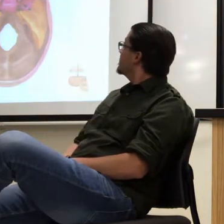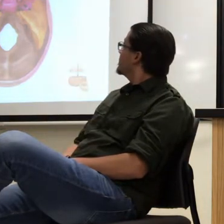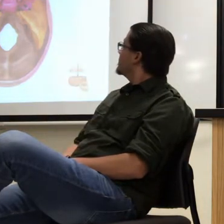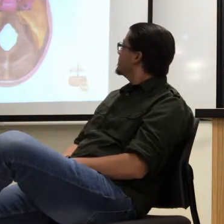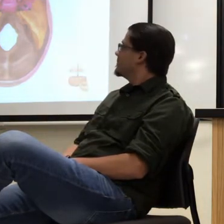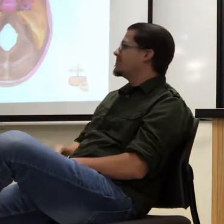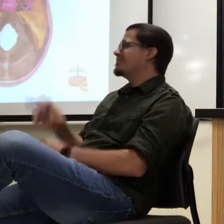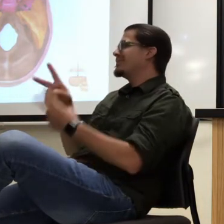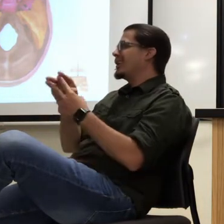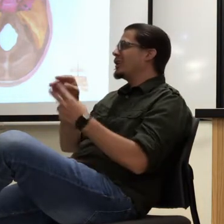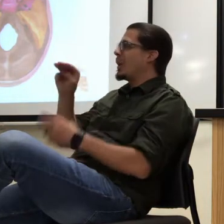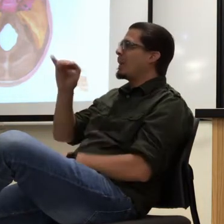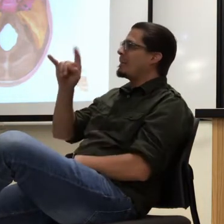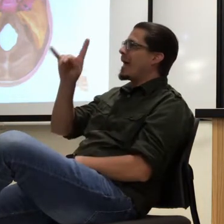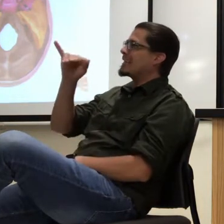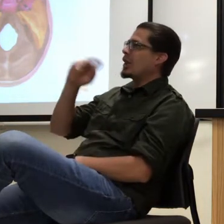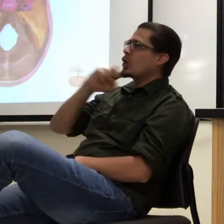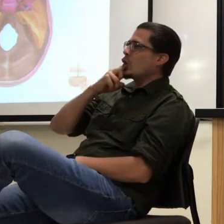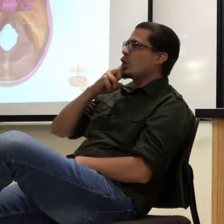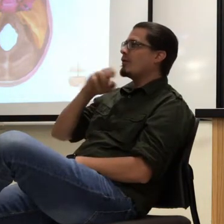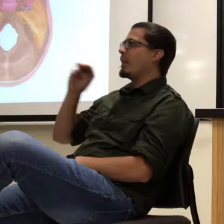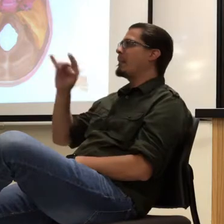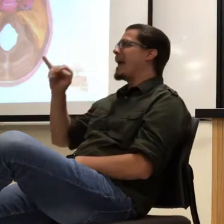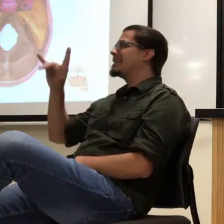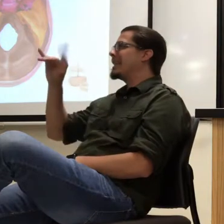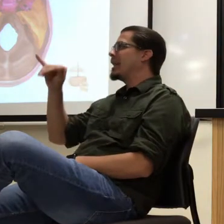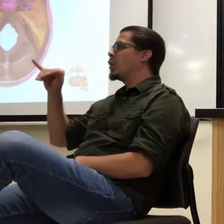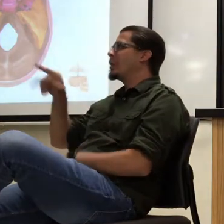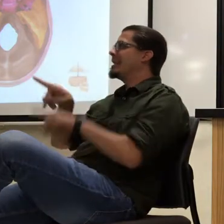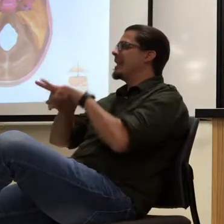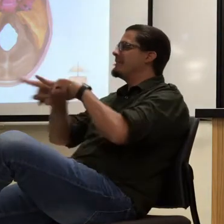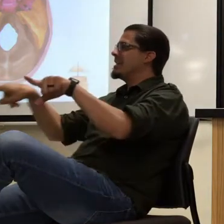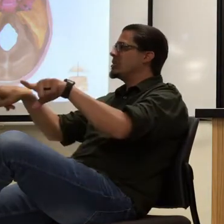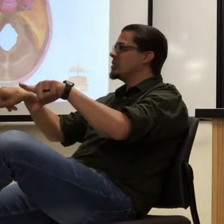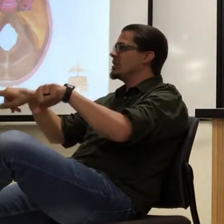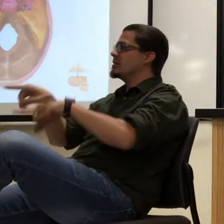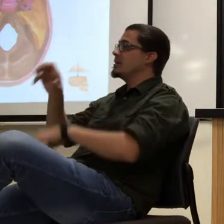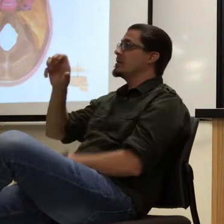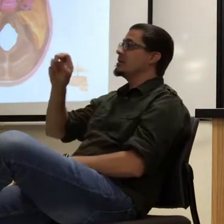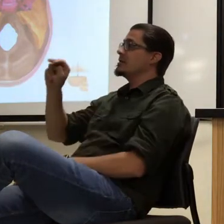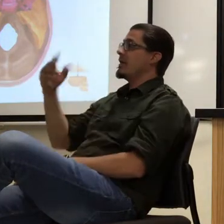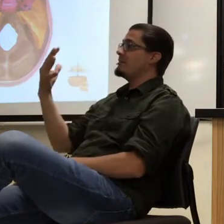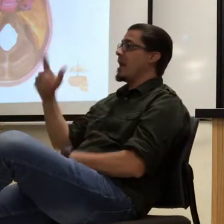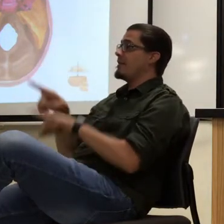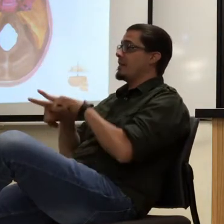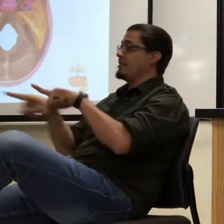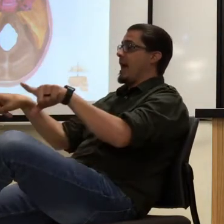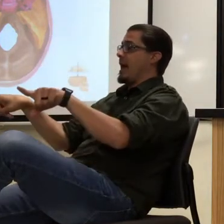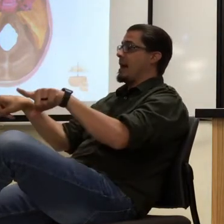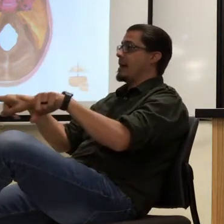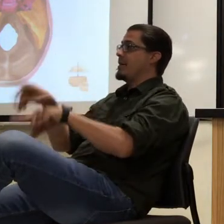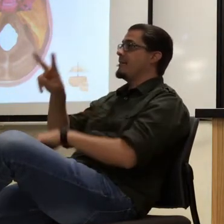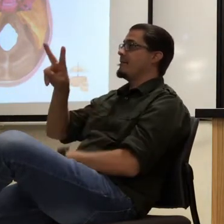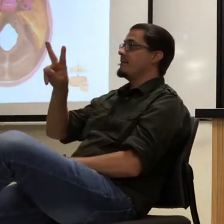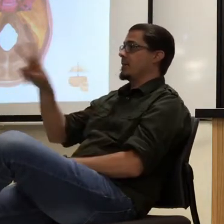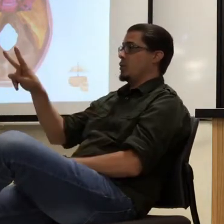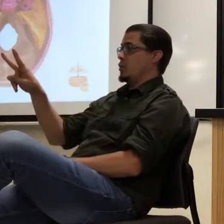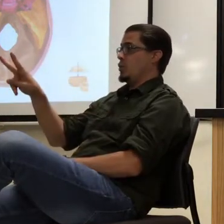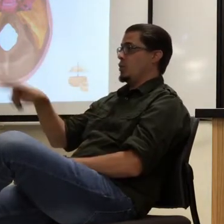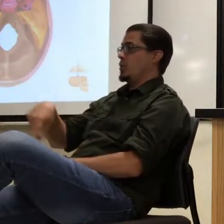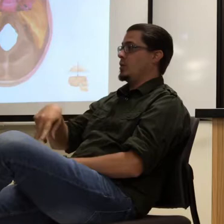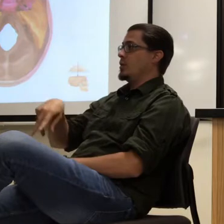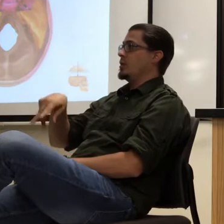you can either call it maxillary nerve or maxillary division. It's a division of cranial nerve 5. Anyways, V2